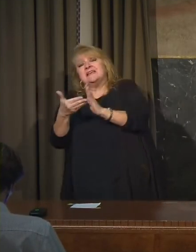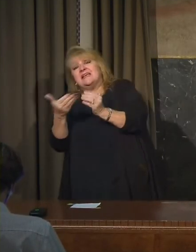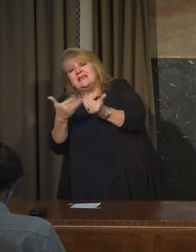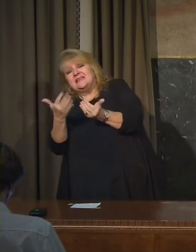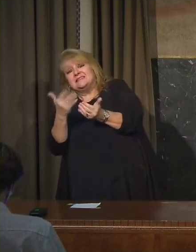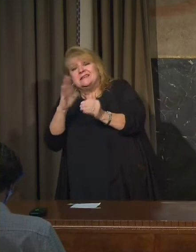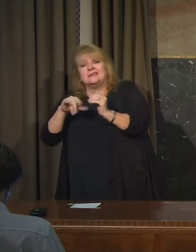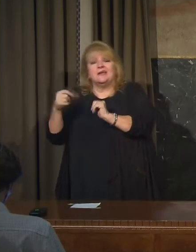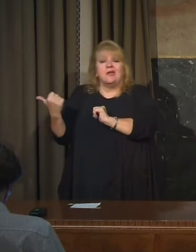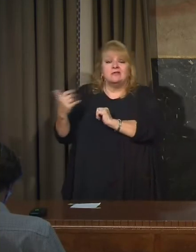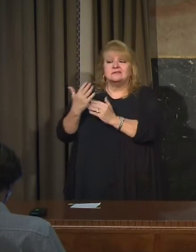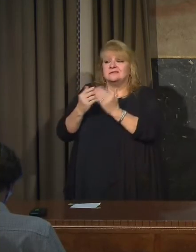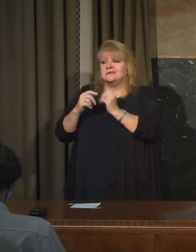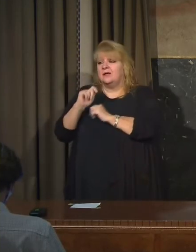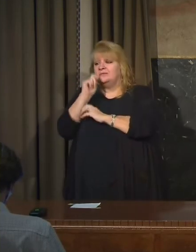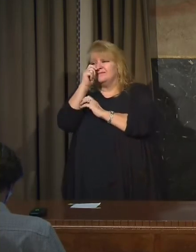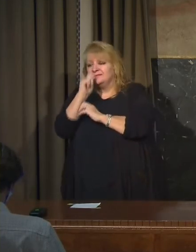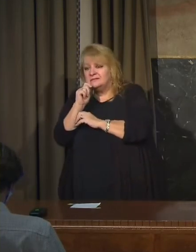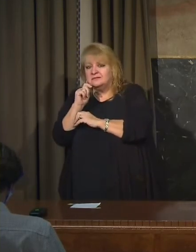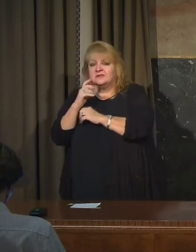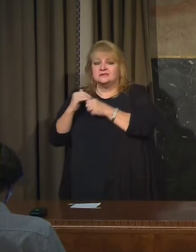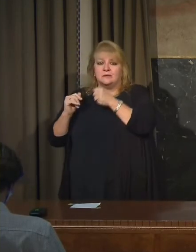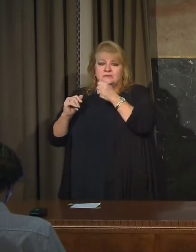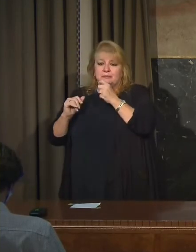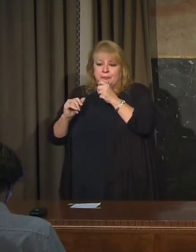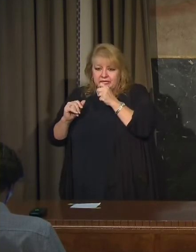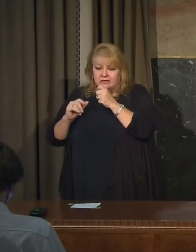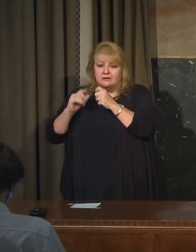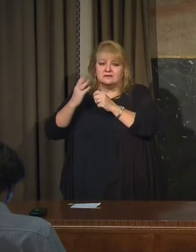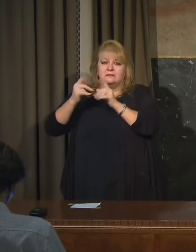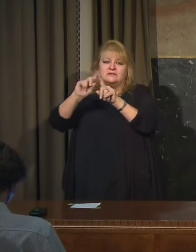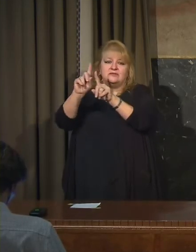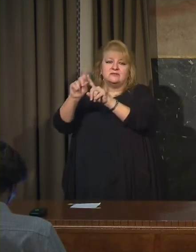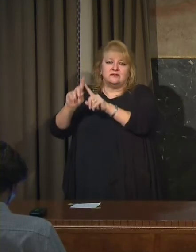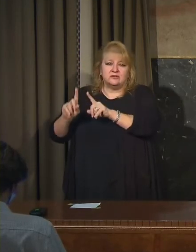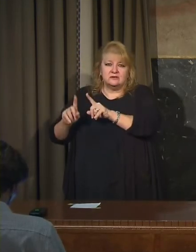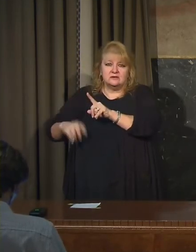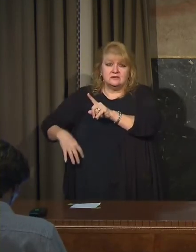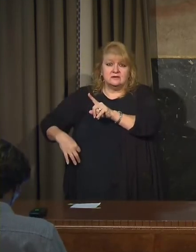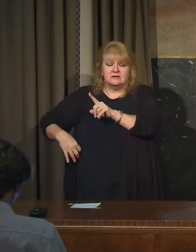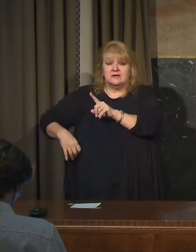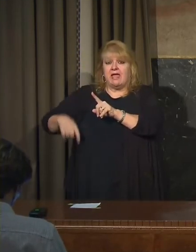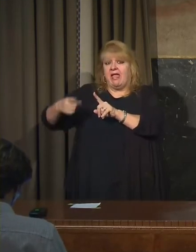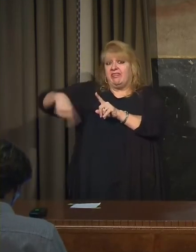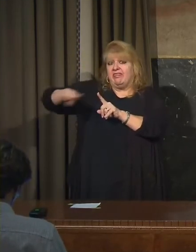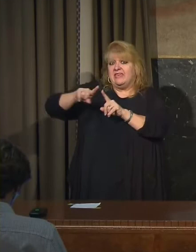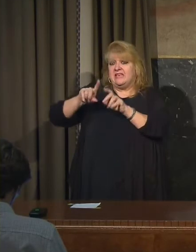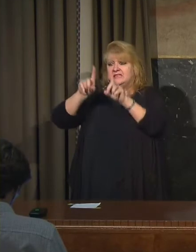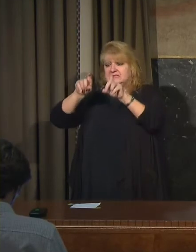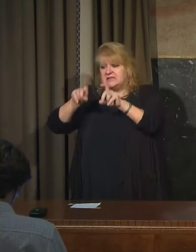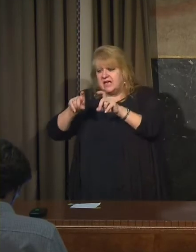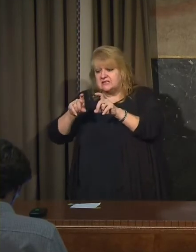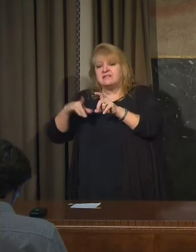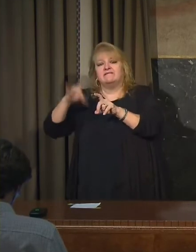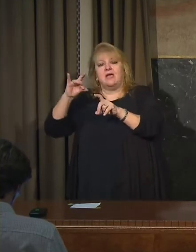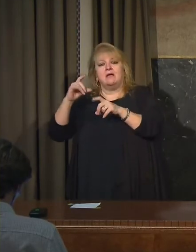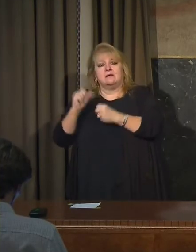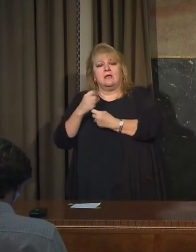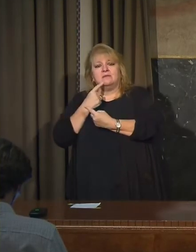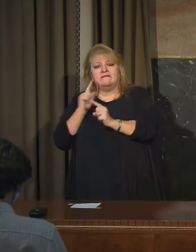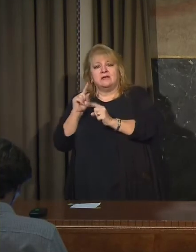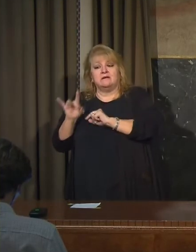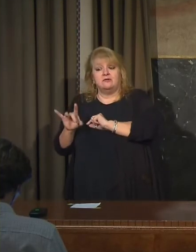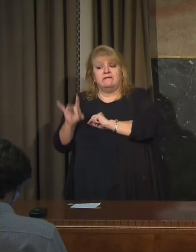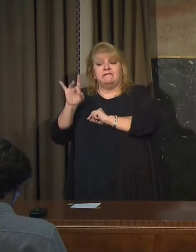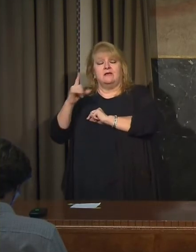and then all the testing places that came online over time. And this is going to happen with the vaccinations too, and we're